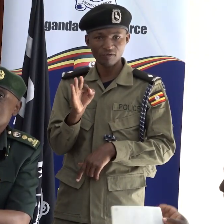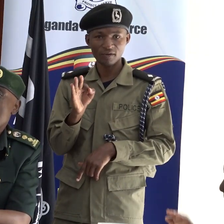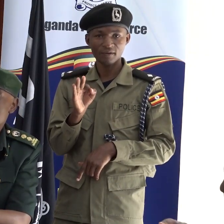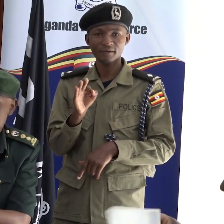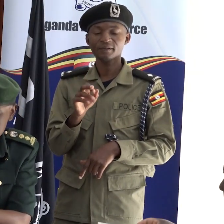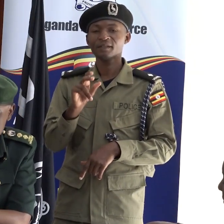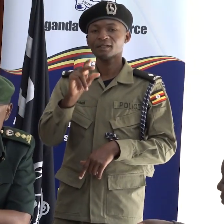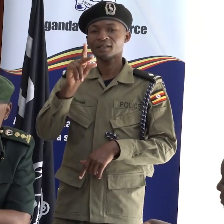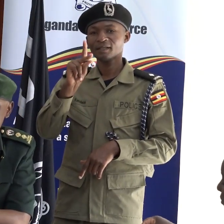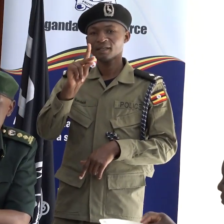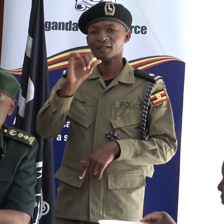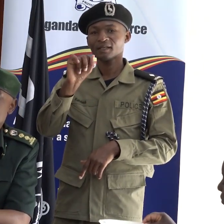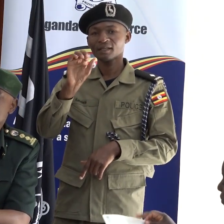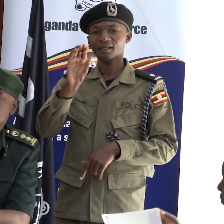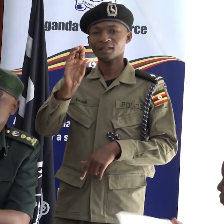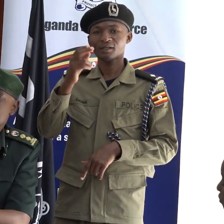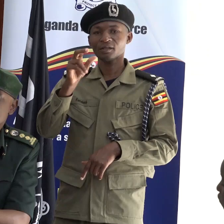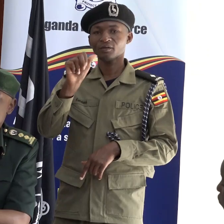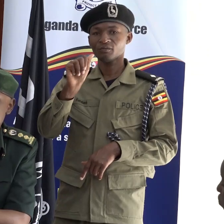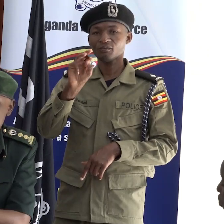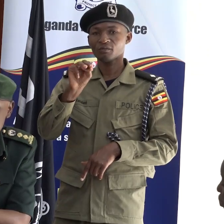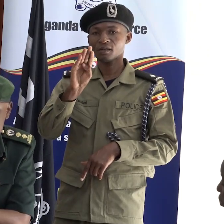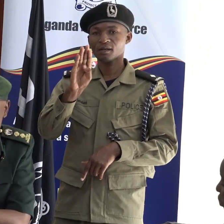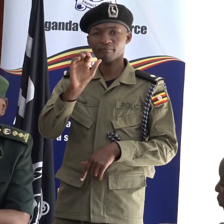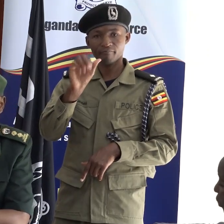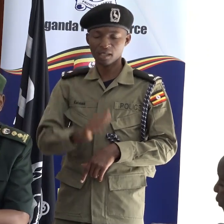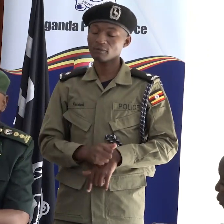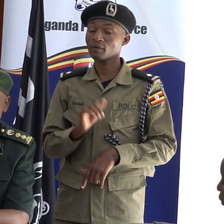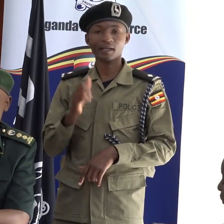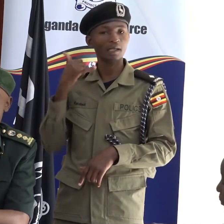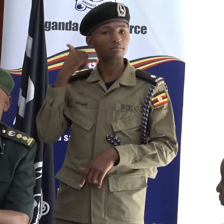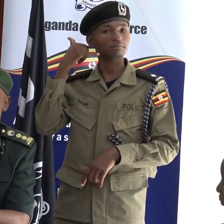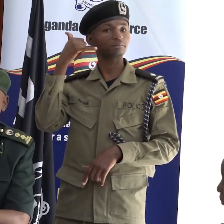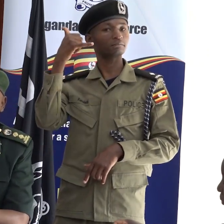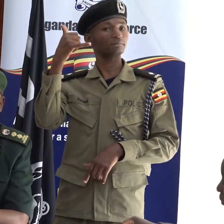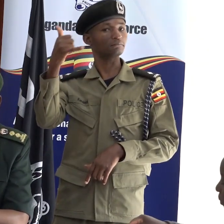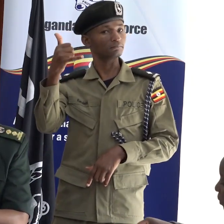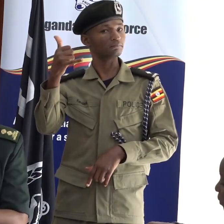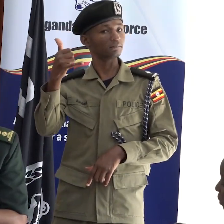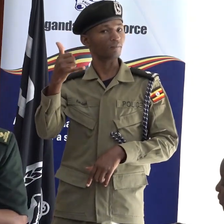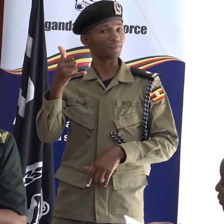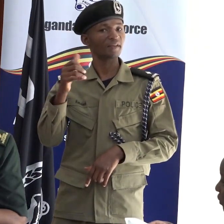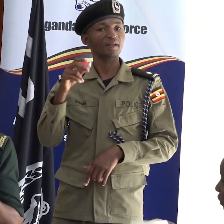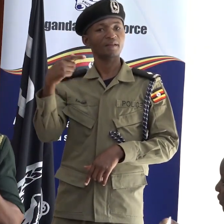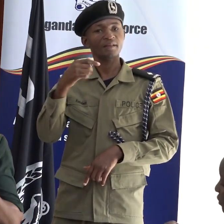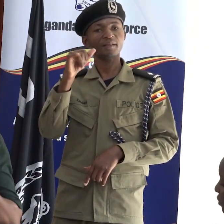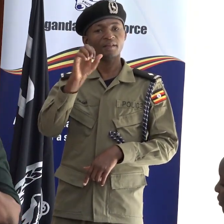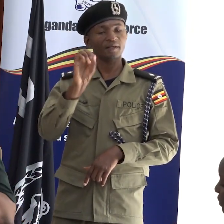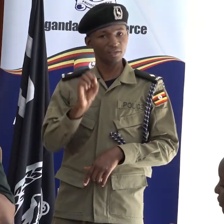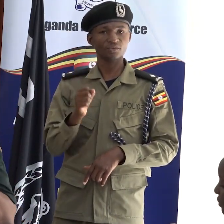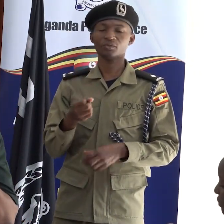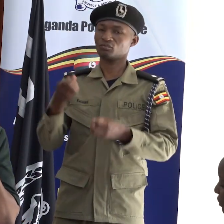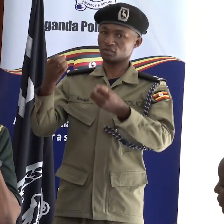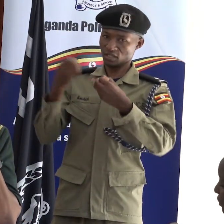of Kichwamba, we shall be able to call that GISO, and he will give us more information in